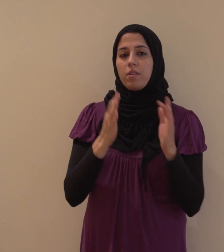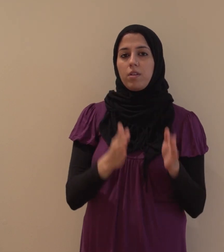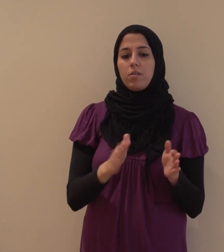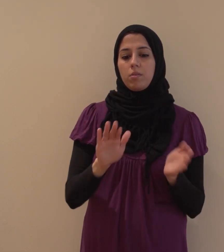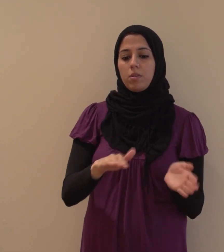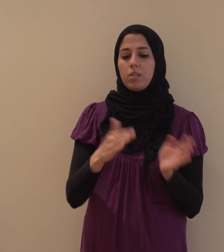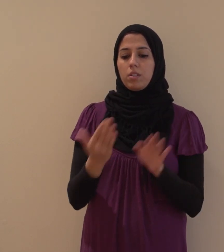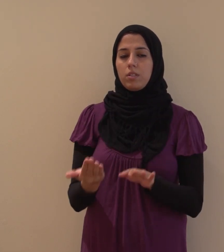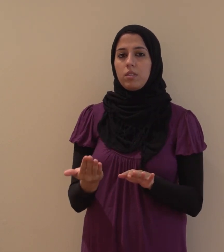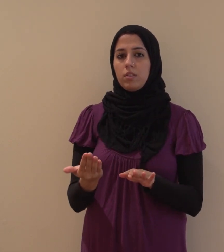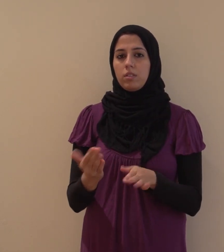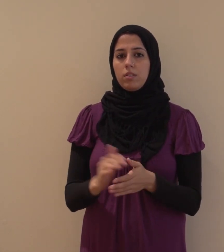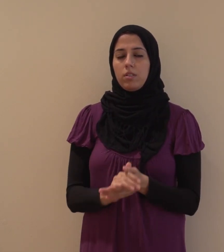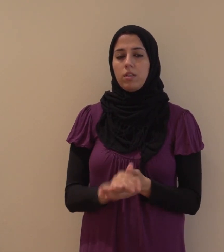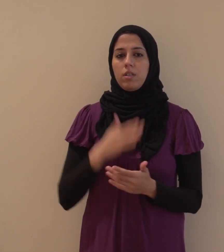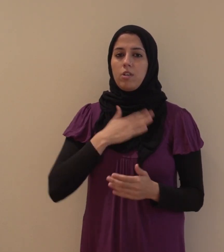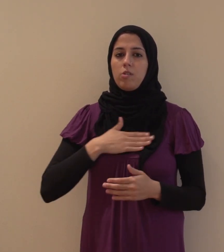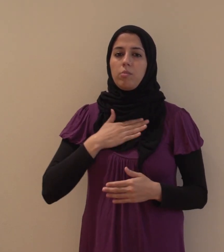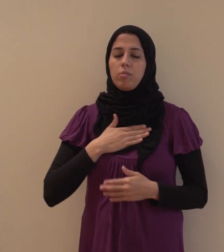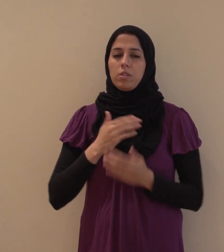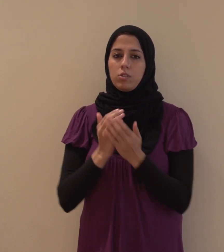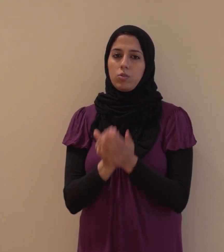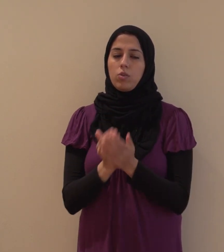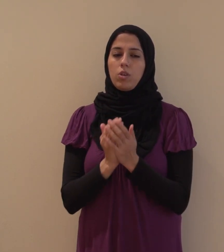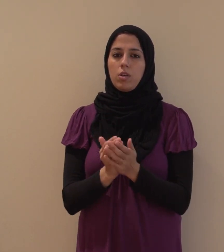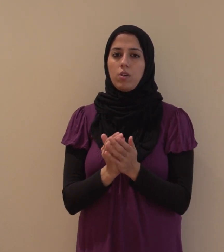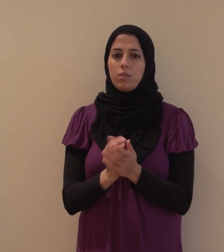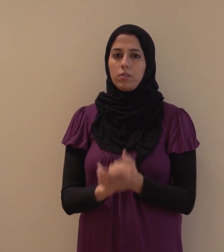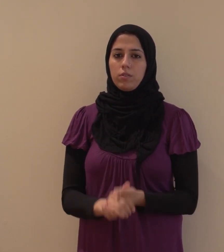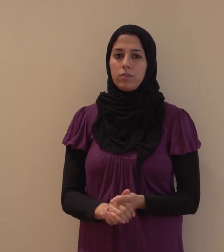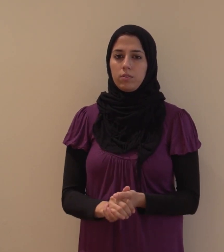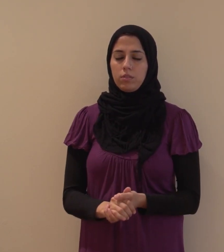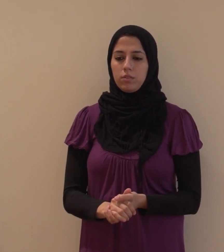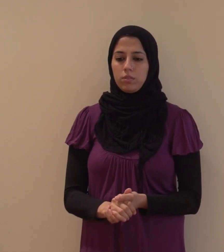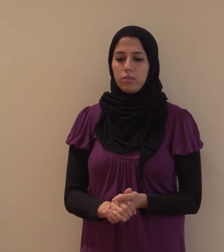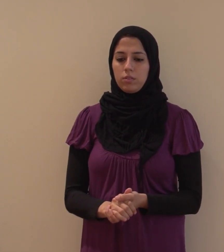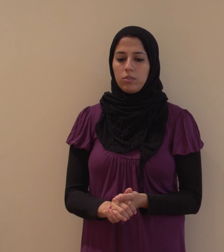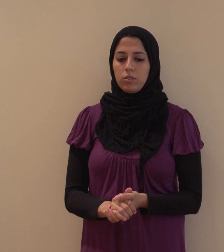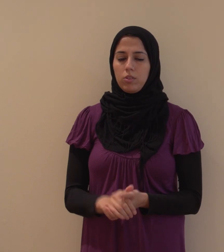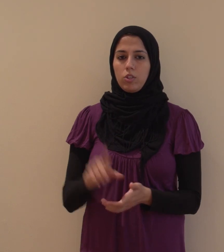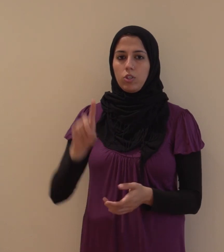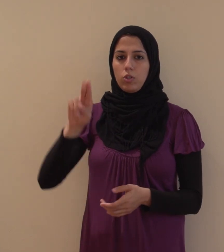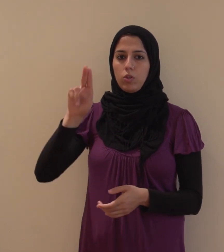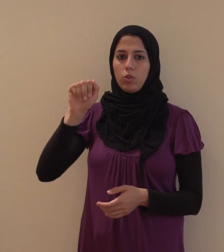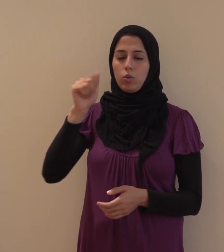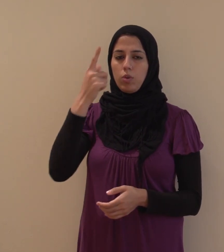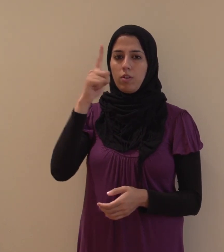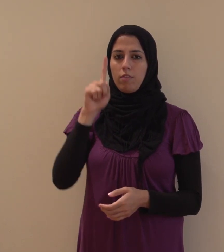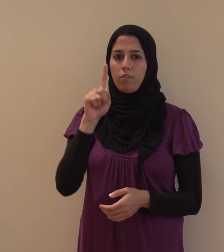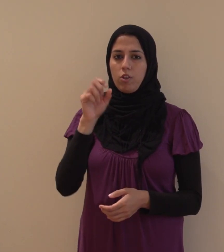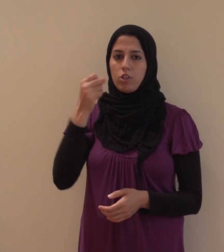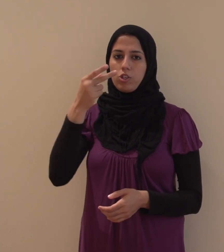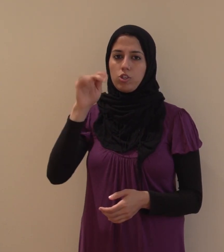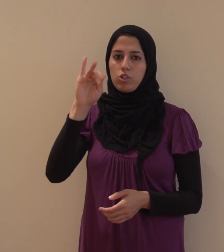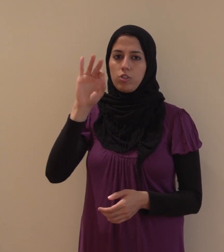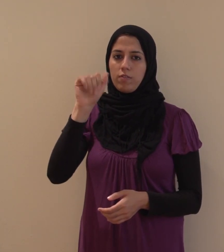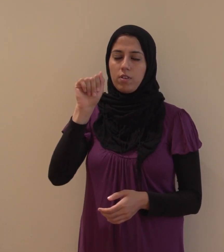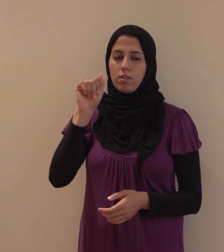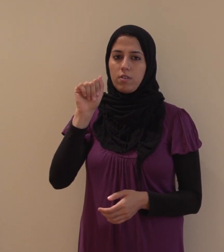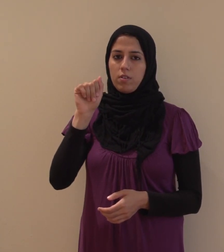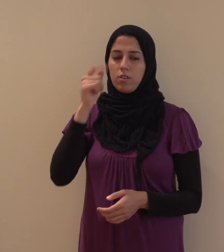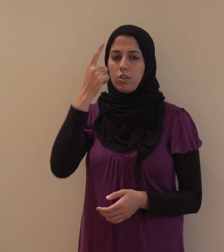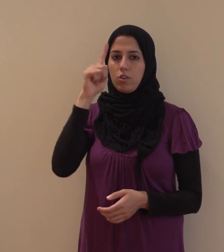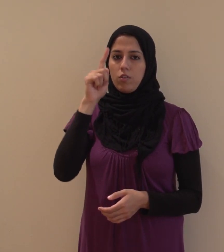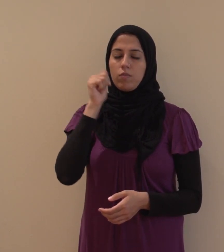is also in ICU in New Delhi. Make dua for her shifa. Include in your duas all the brothers and sisters who are sick